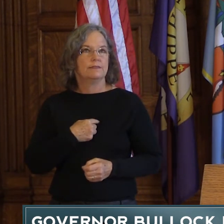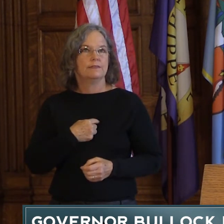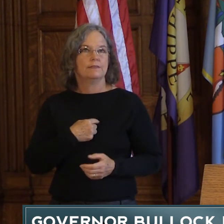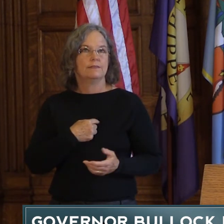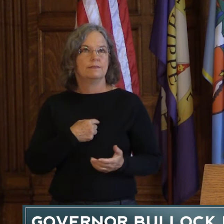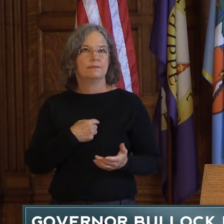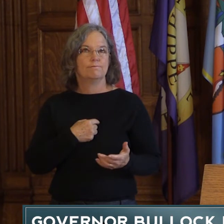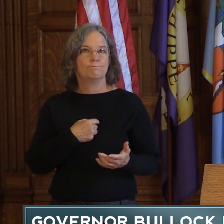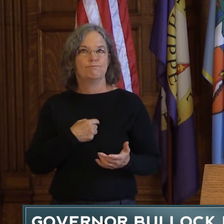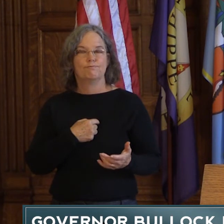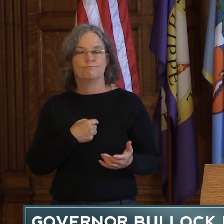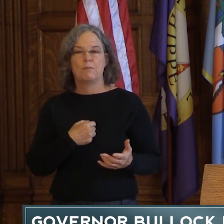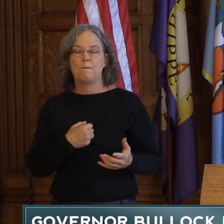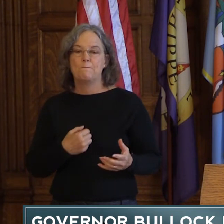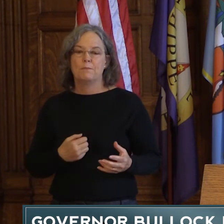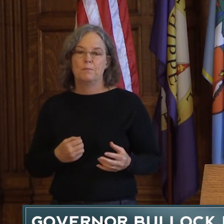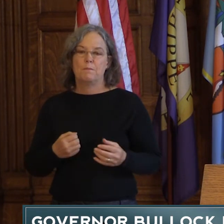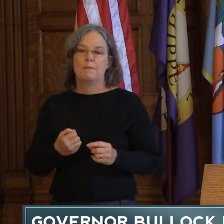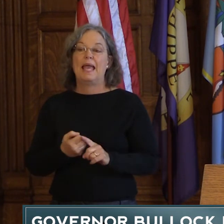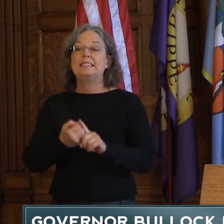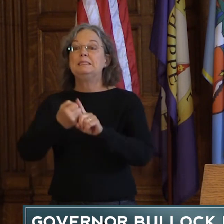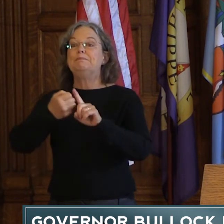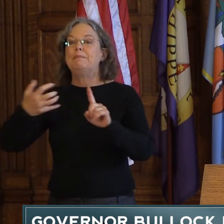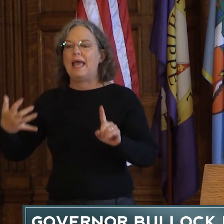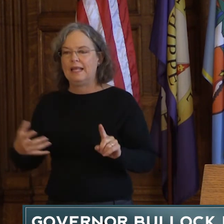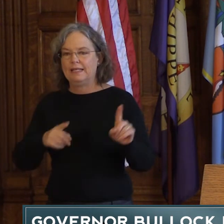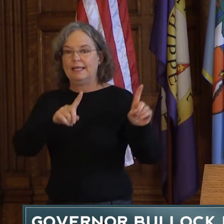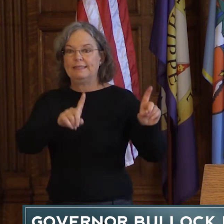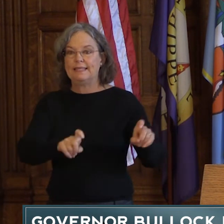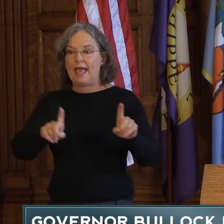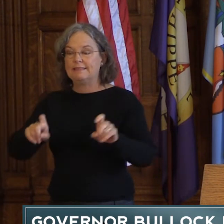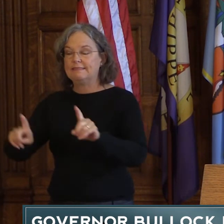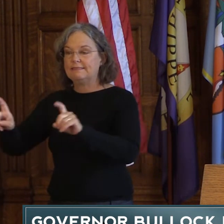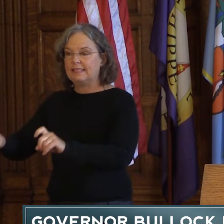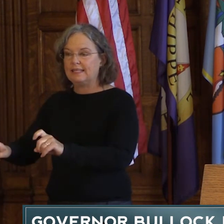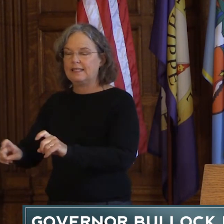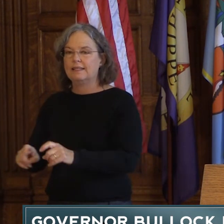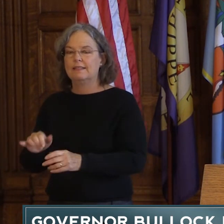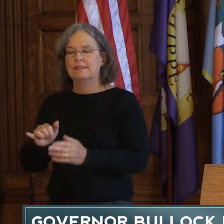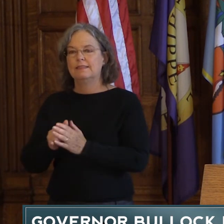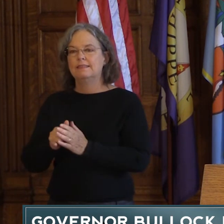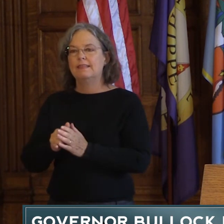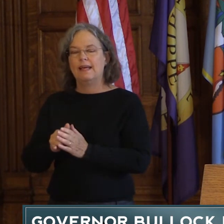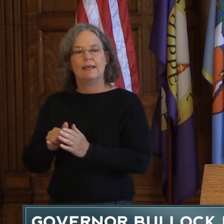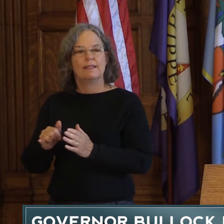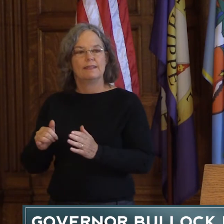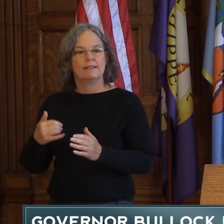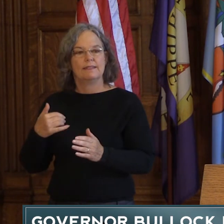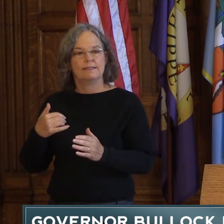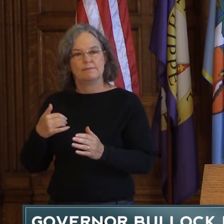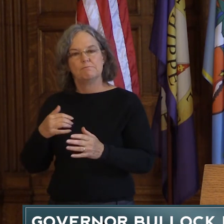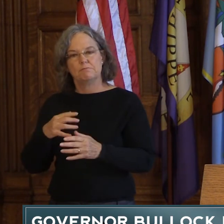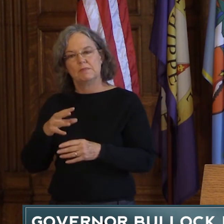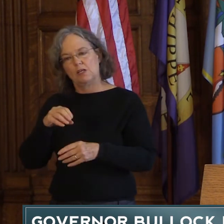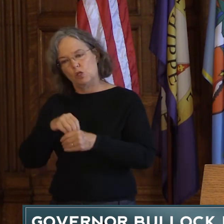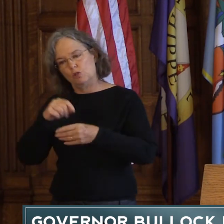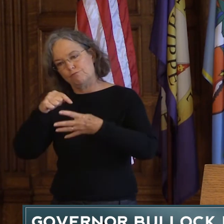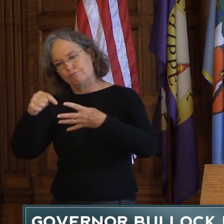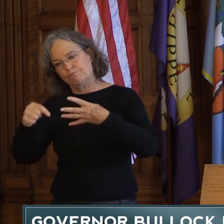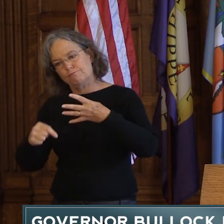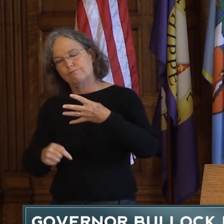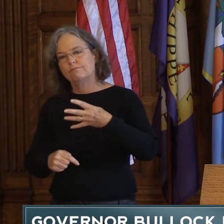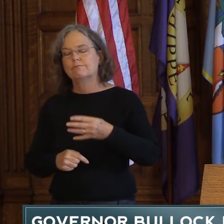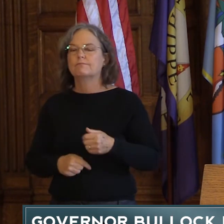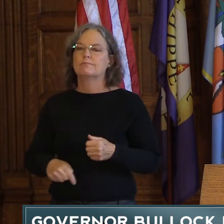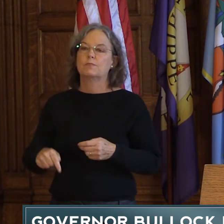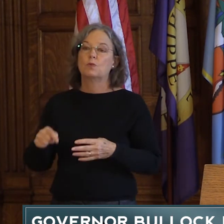significantly greater expanded testing, and that has a number of different elements. One of which